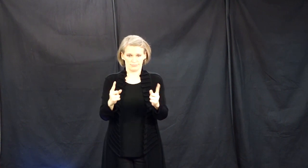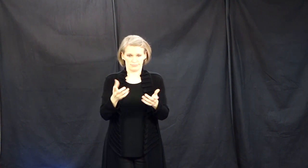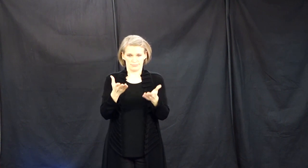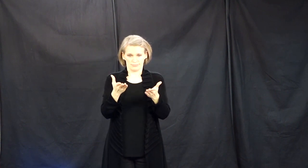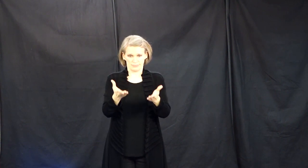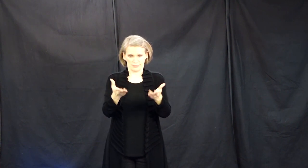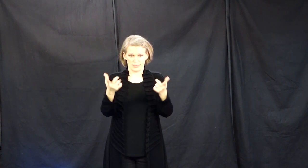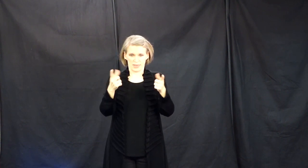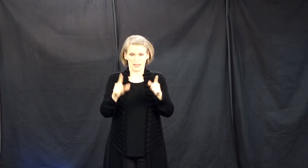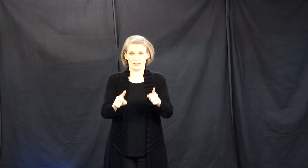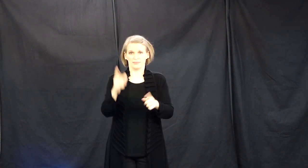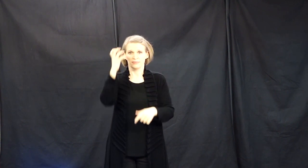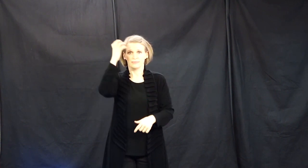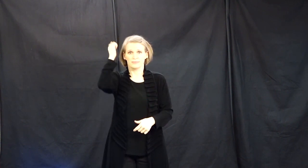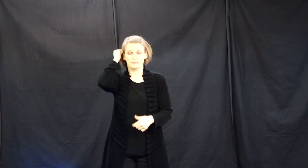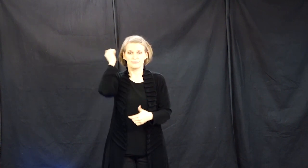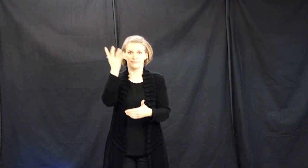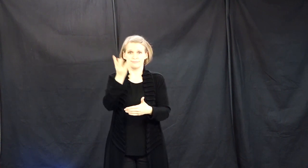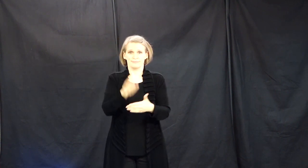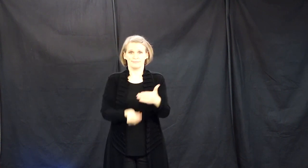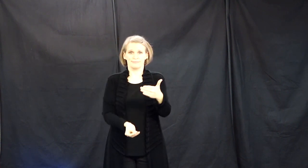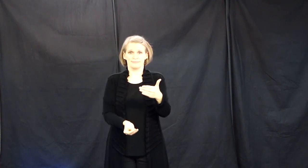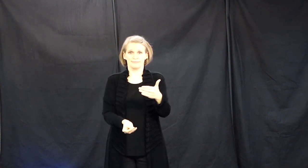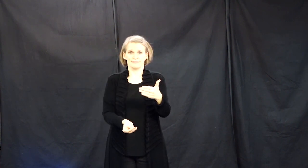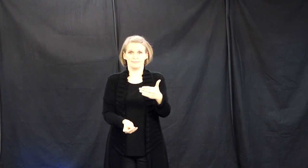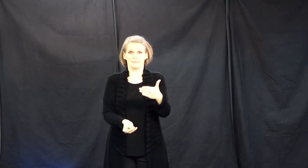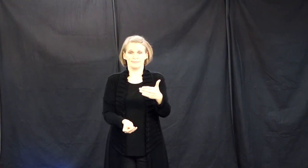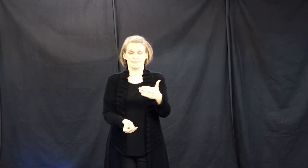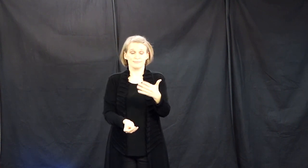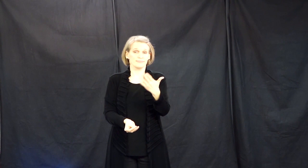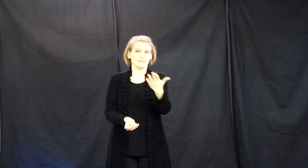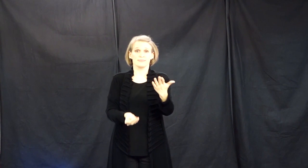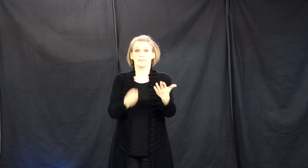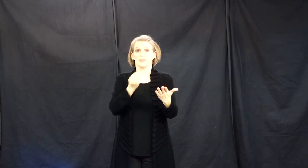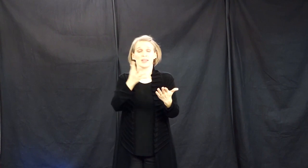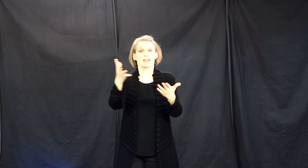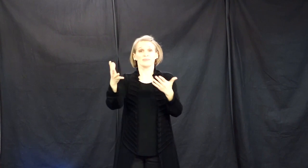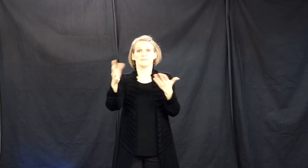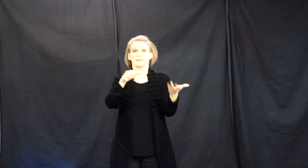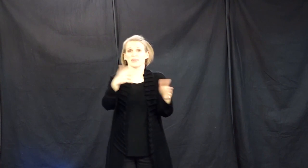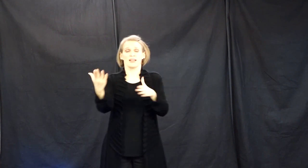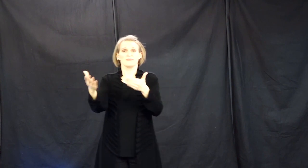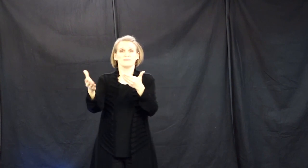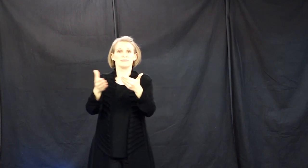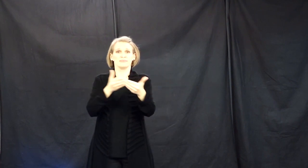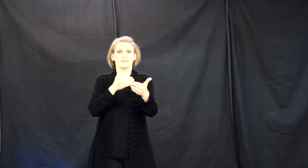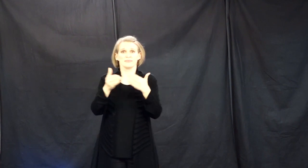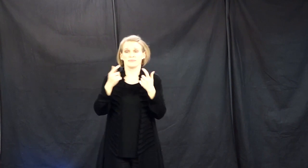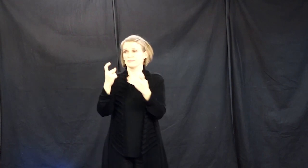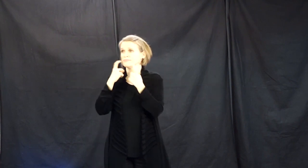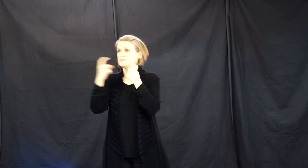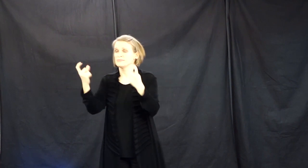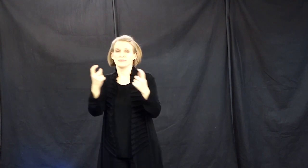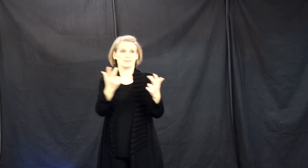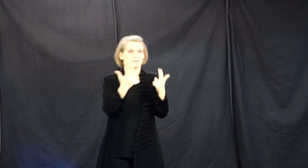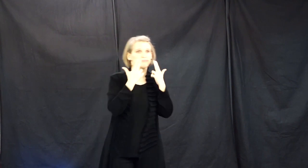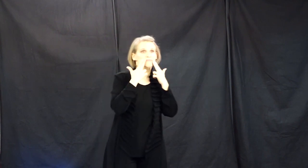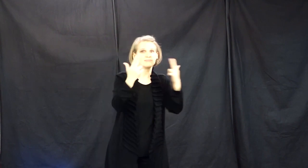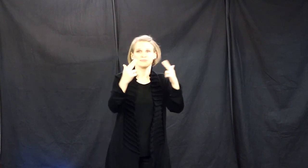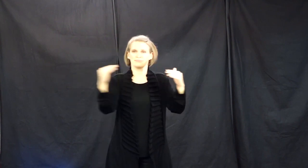were both at his side when he died. Death doesn't discriminate between the sinners and the saints. It